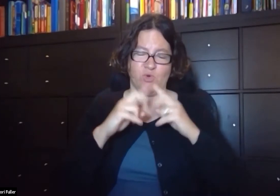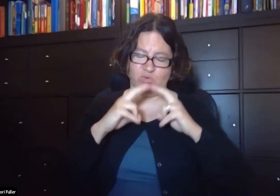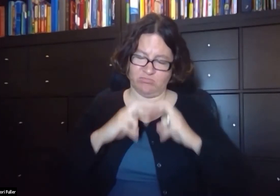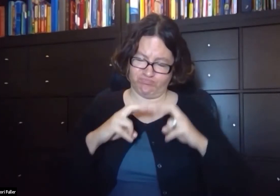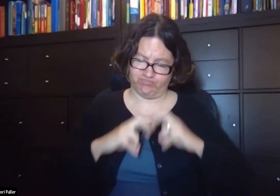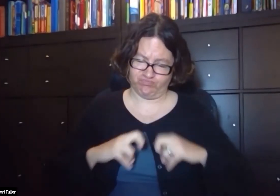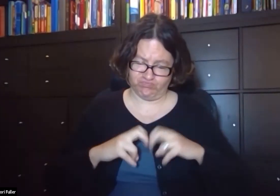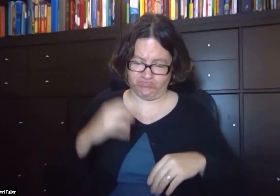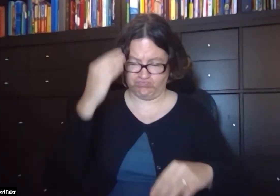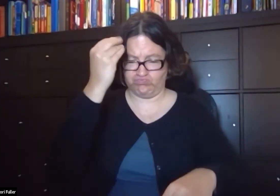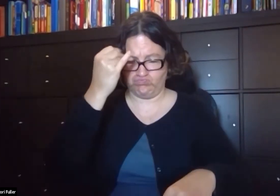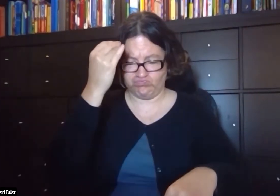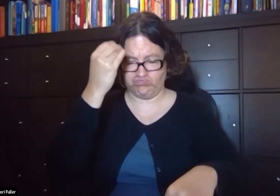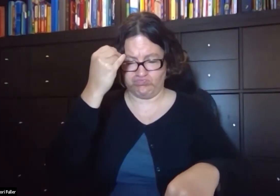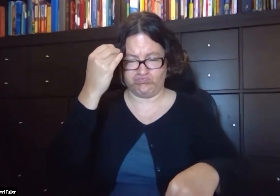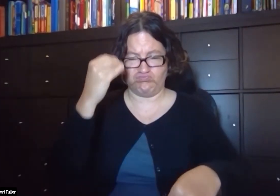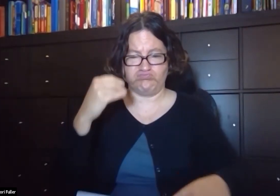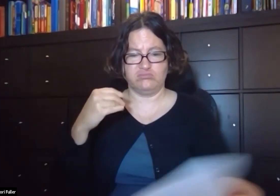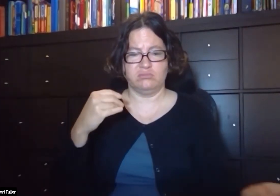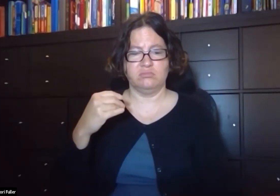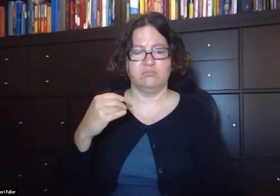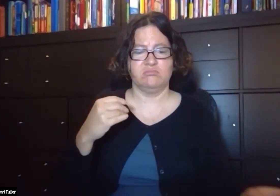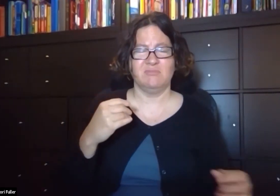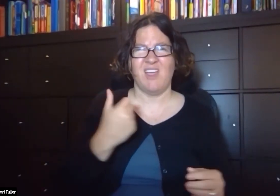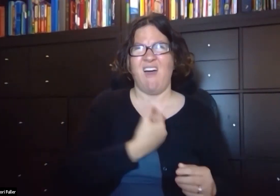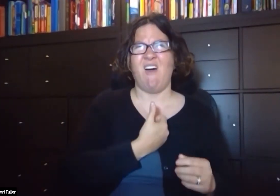So the point of my message today